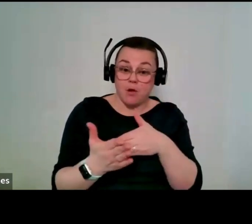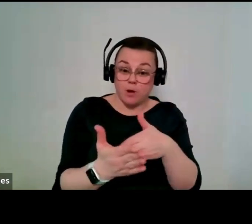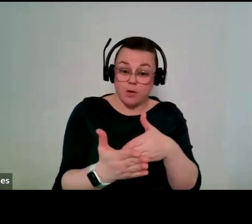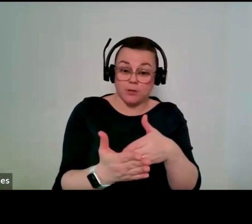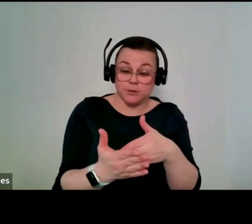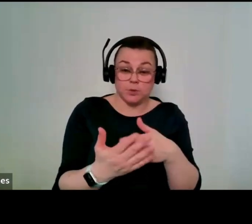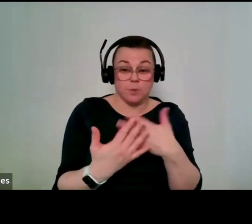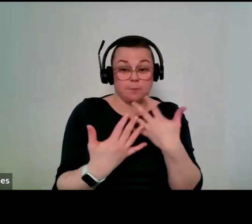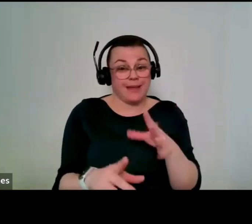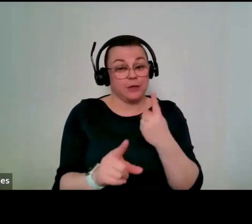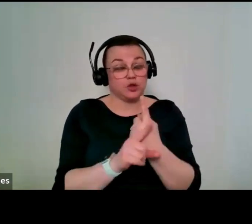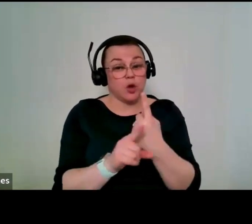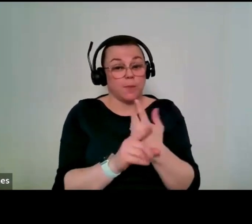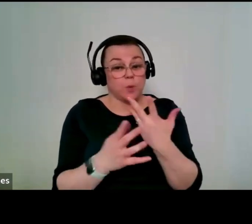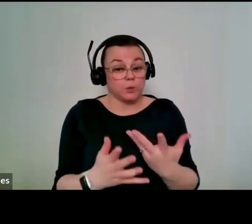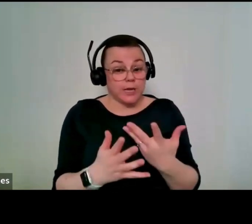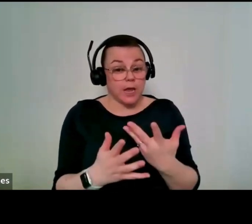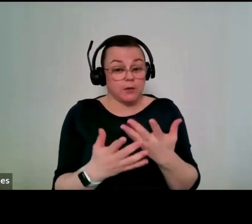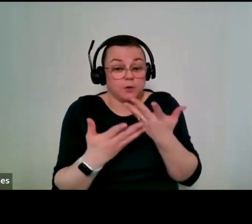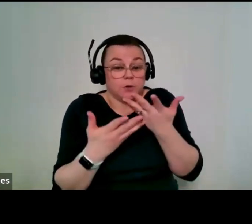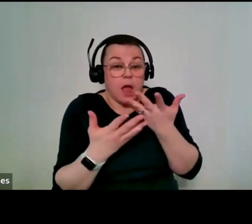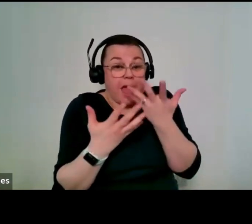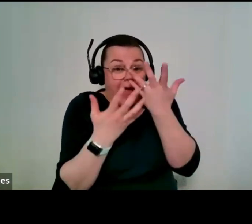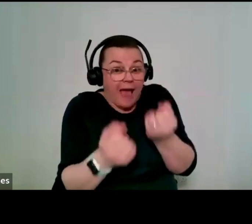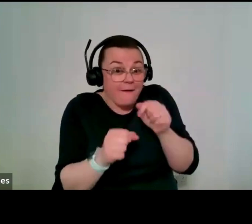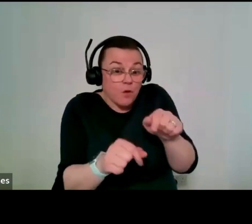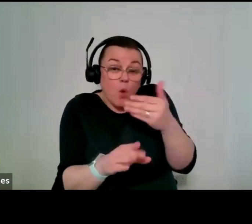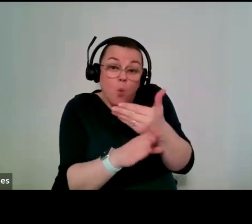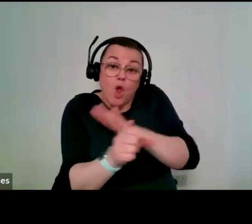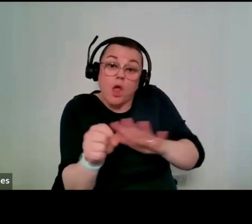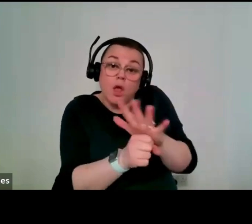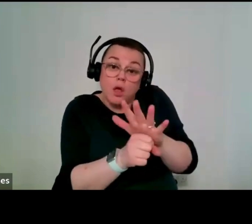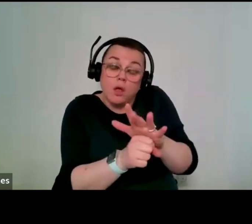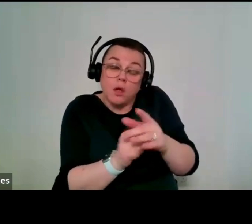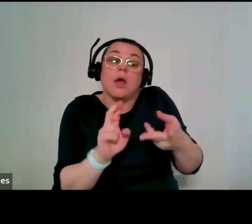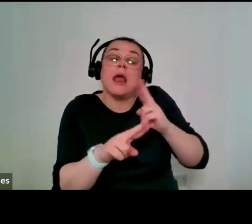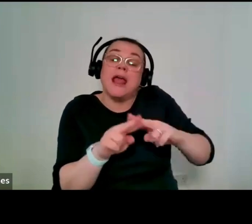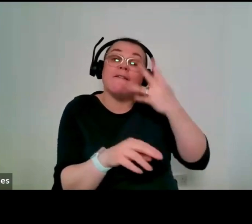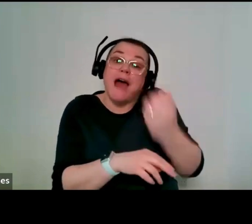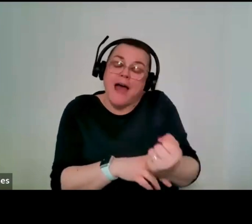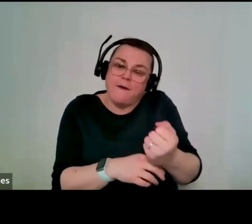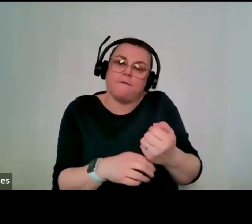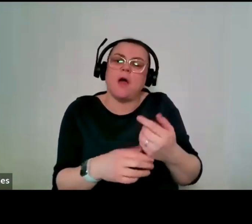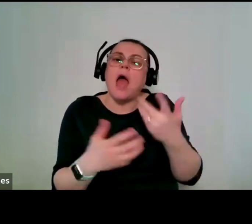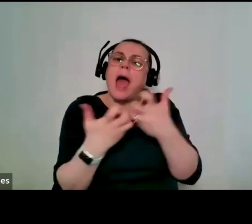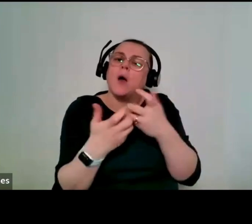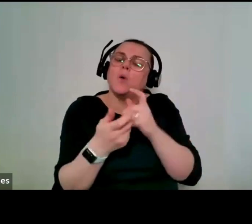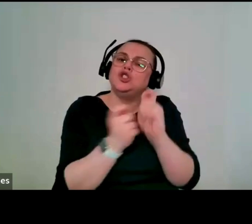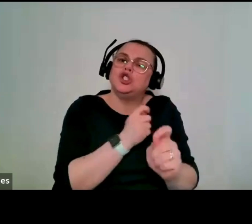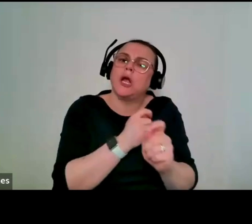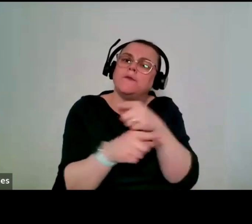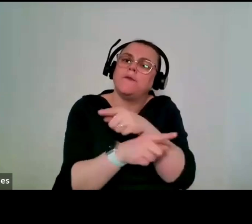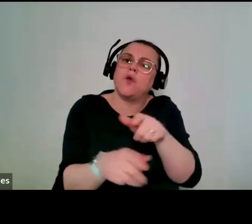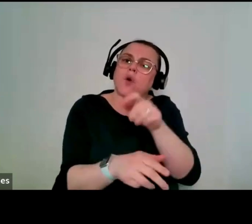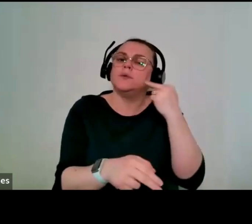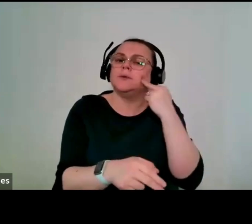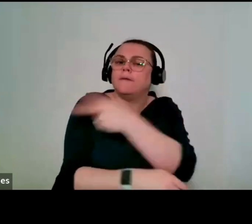cover today is just in your workplace and what you can do to help bring down those barriers for people with hearing